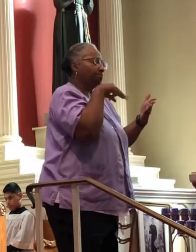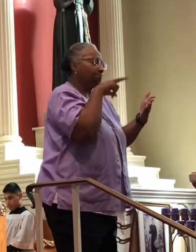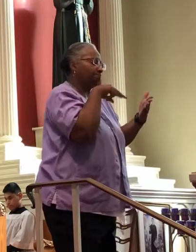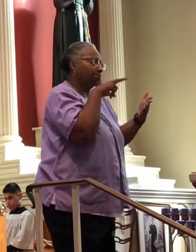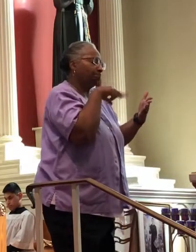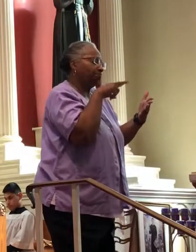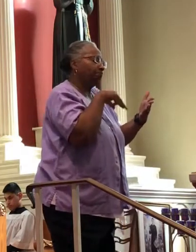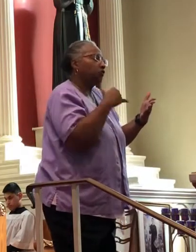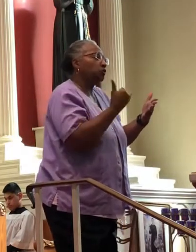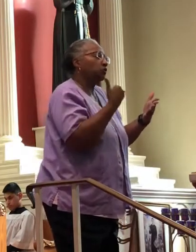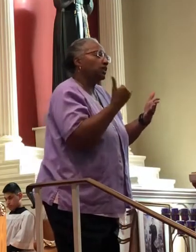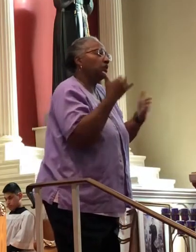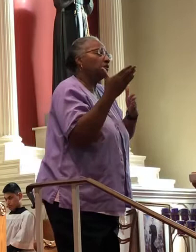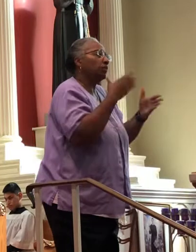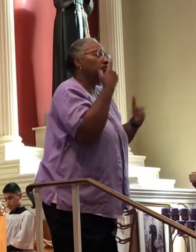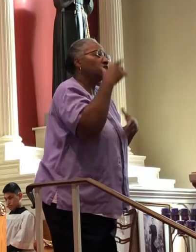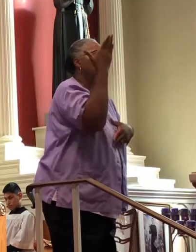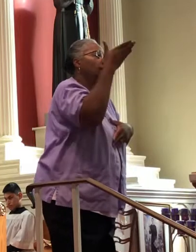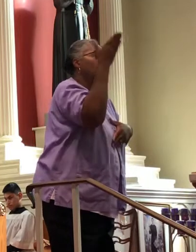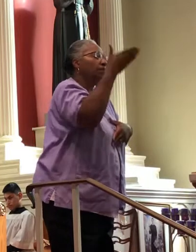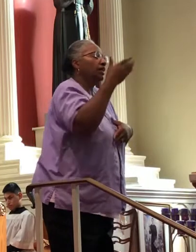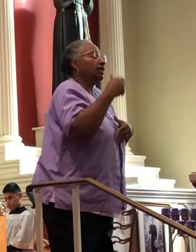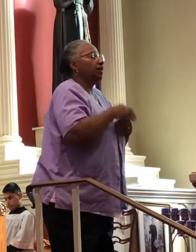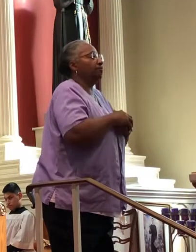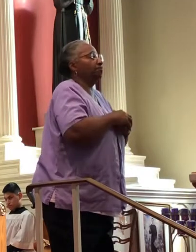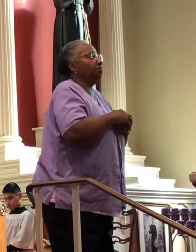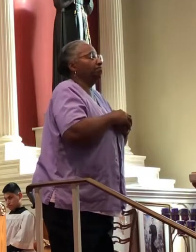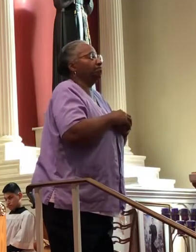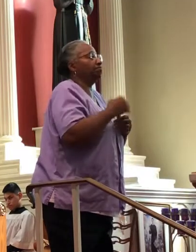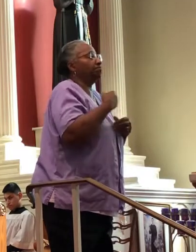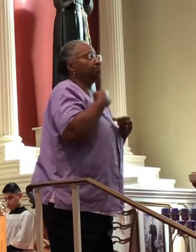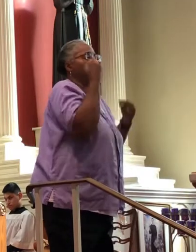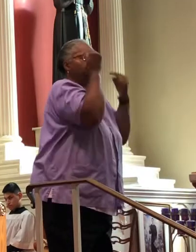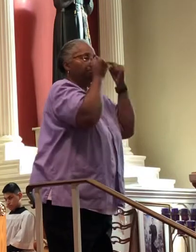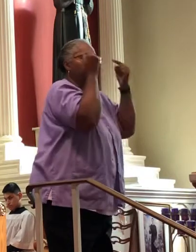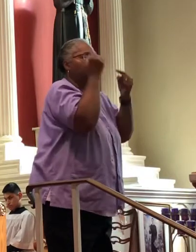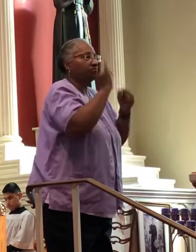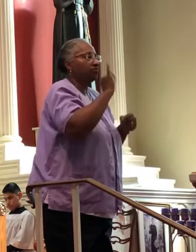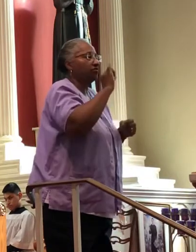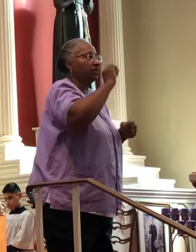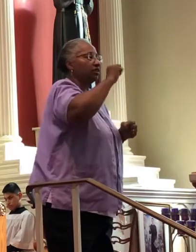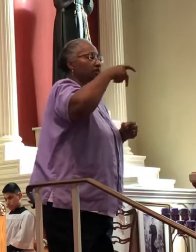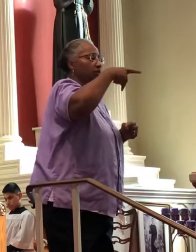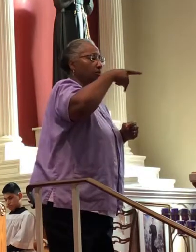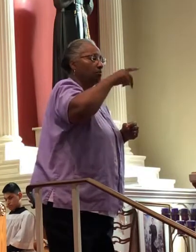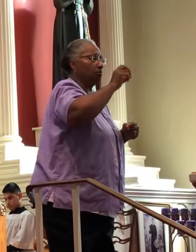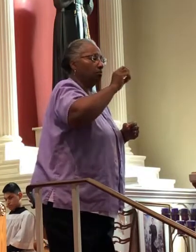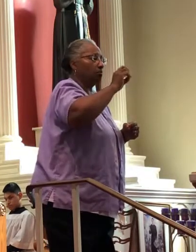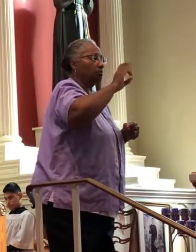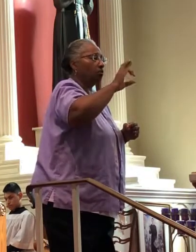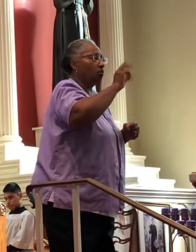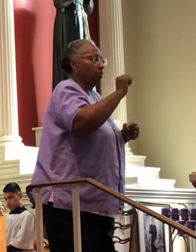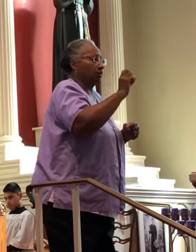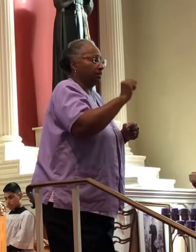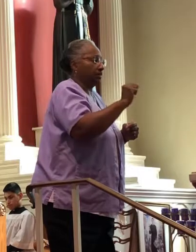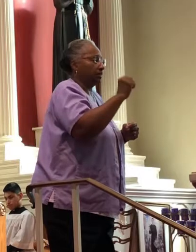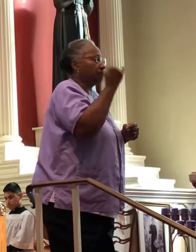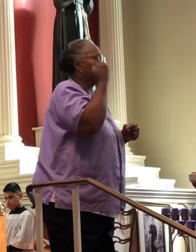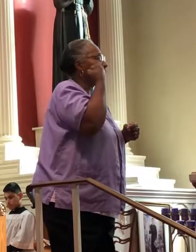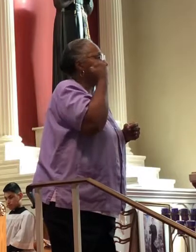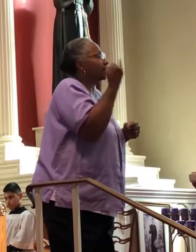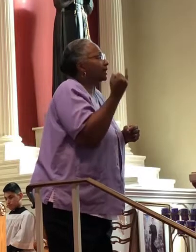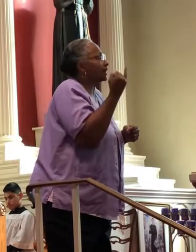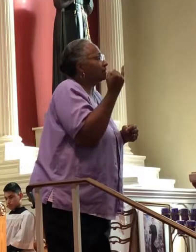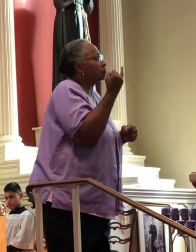our Sundays of Lent together, that the sports imagery, it's a good imagery for Lent,